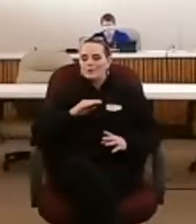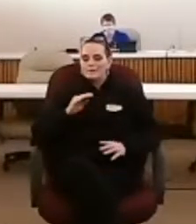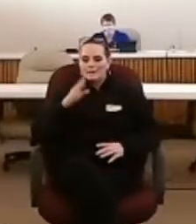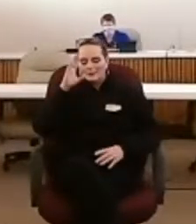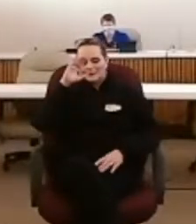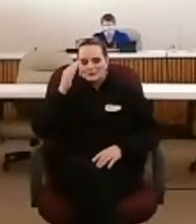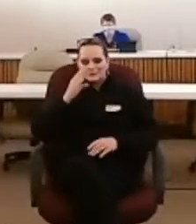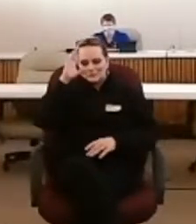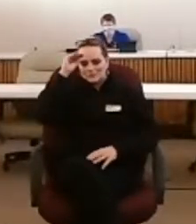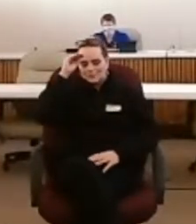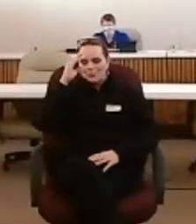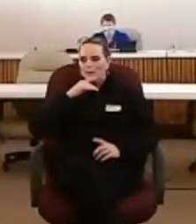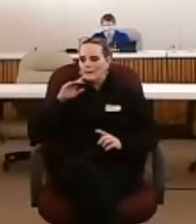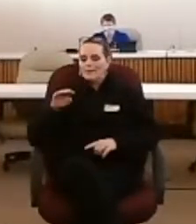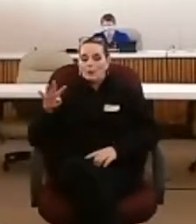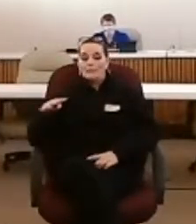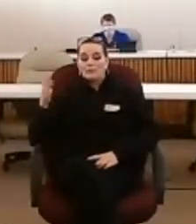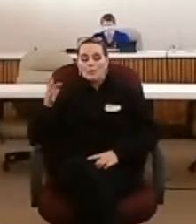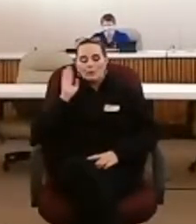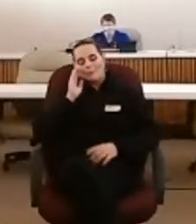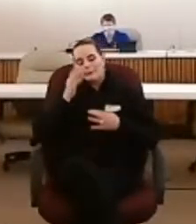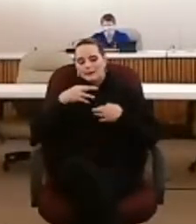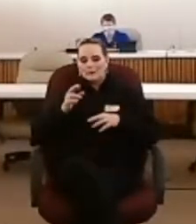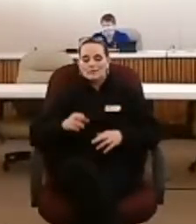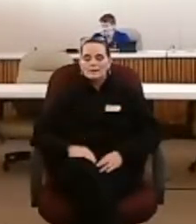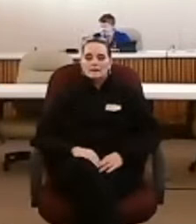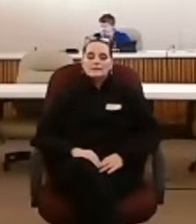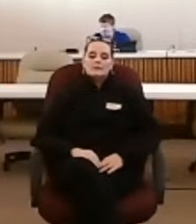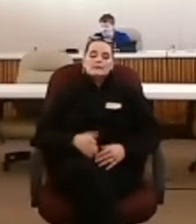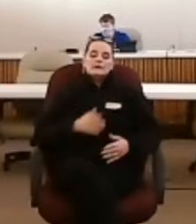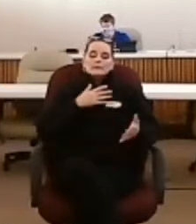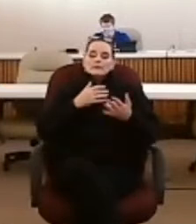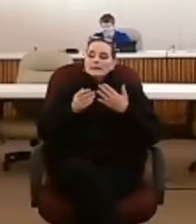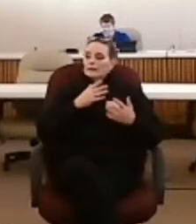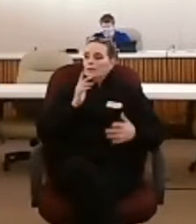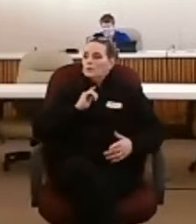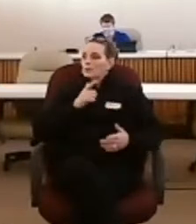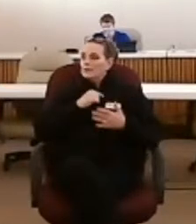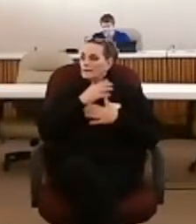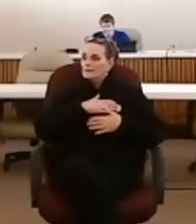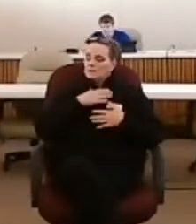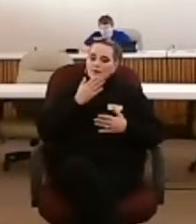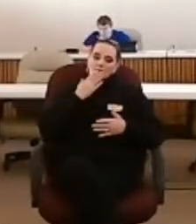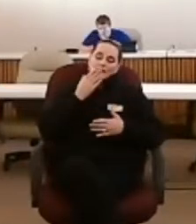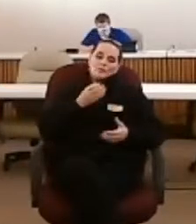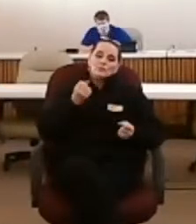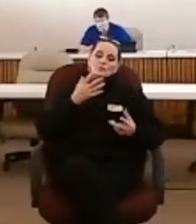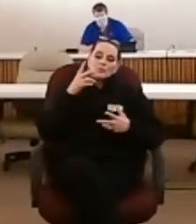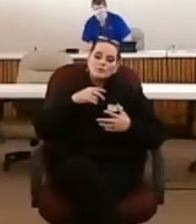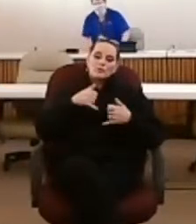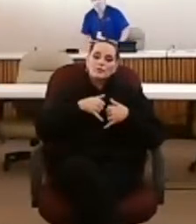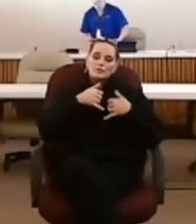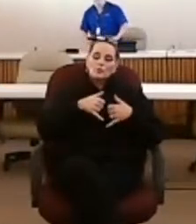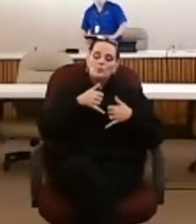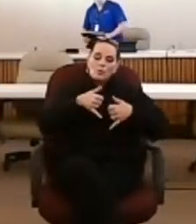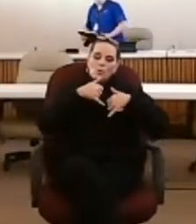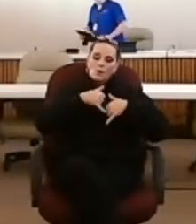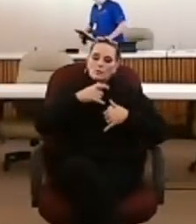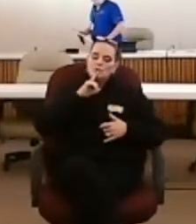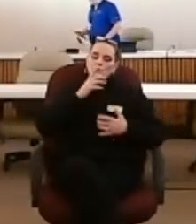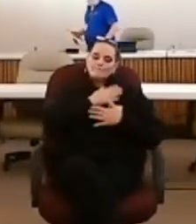But we've enjoyed staying there, living there. And thank you so much for this award. It's very greatly